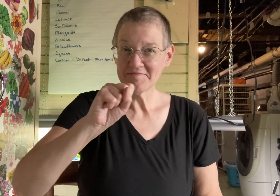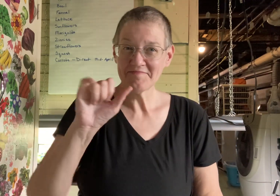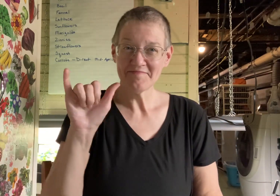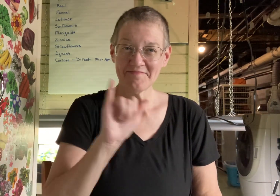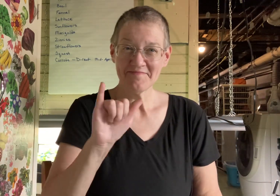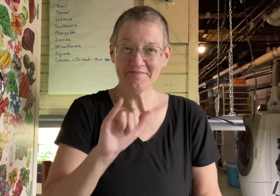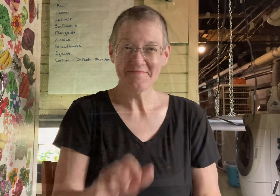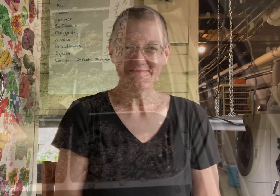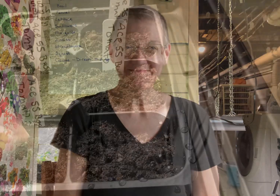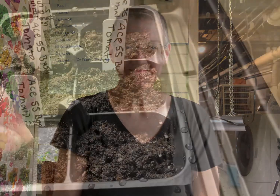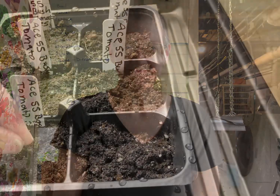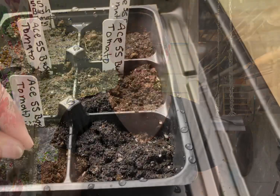crack resistant.